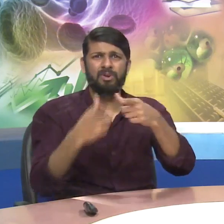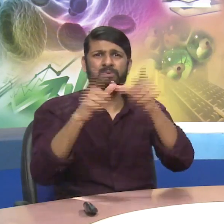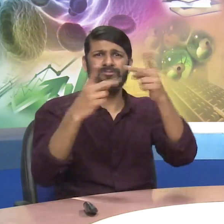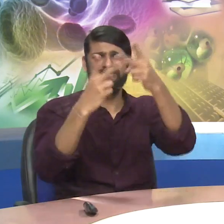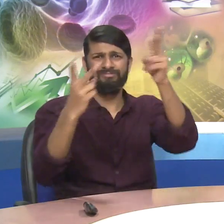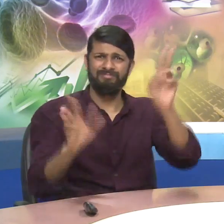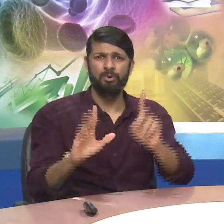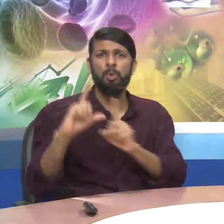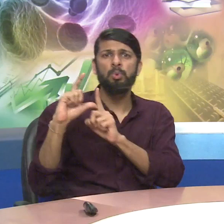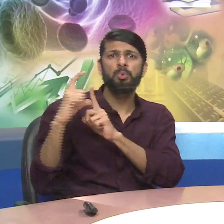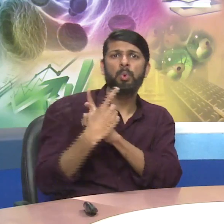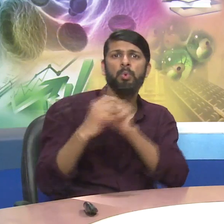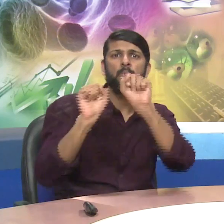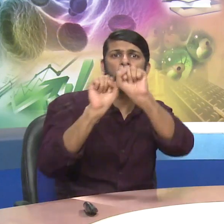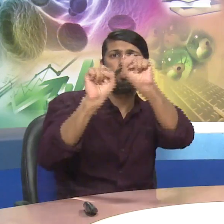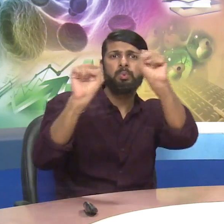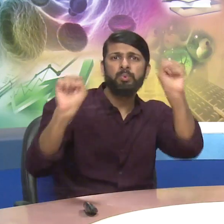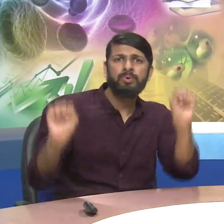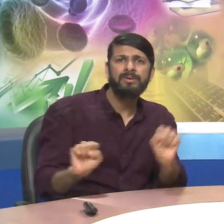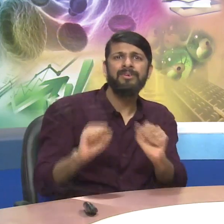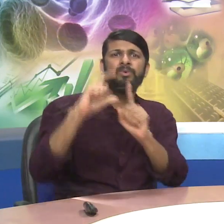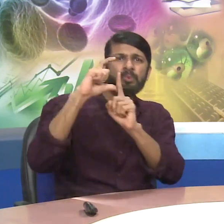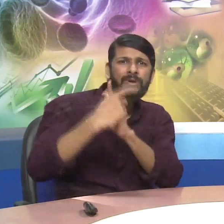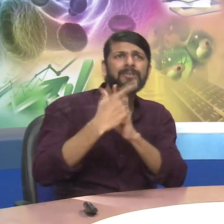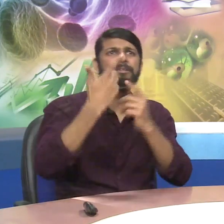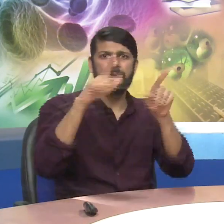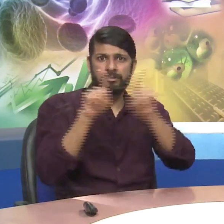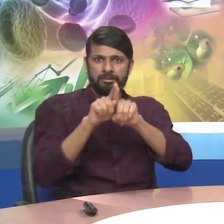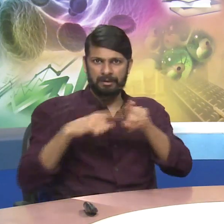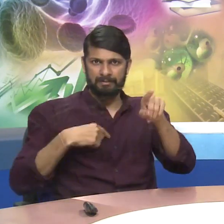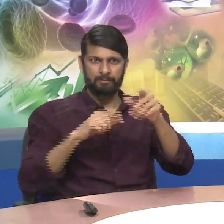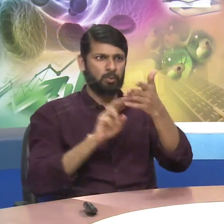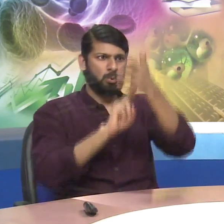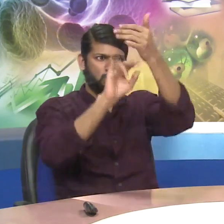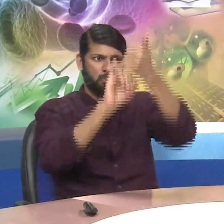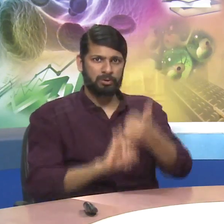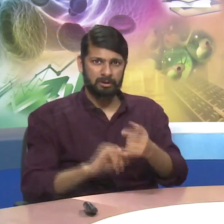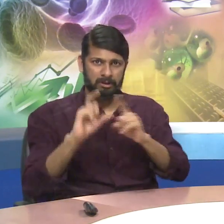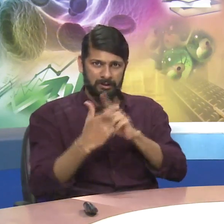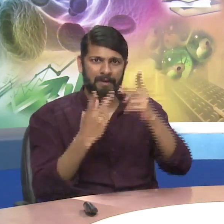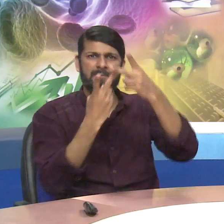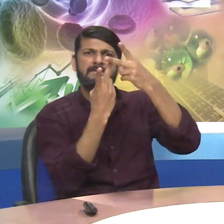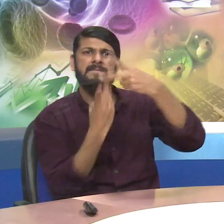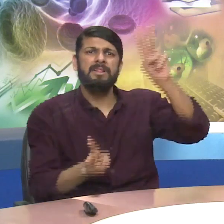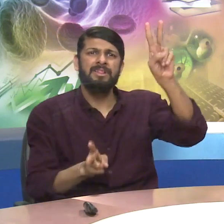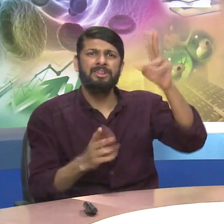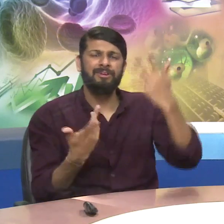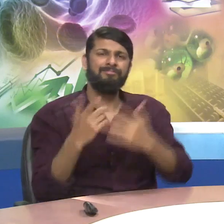coexistence among various religions